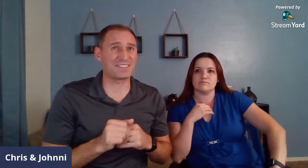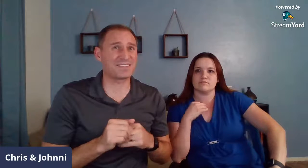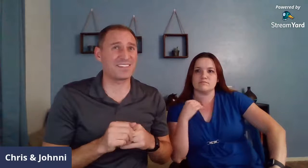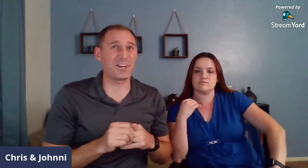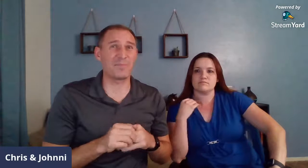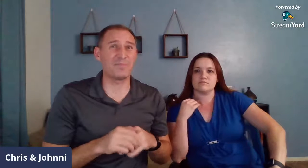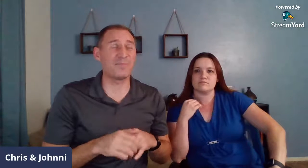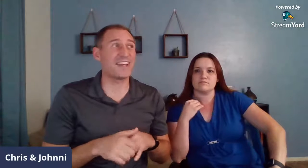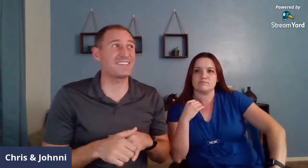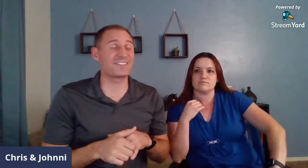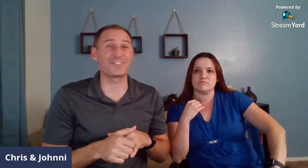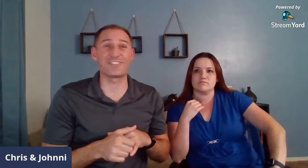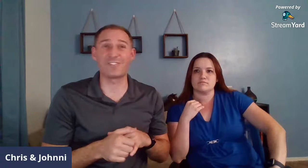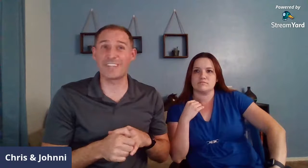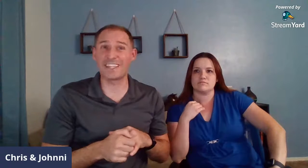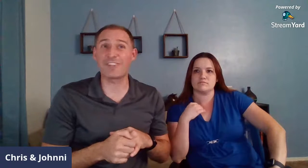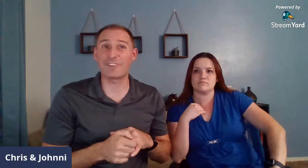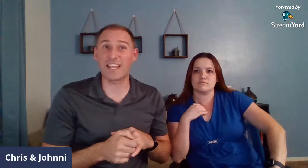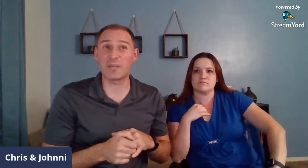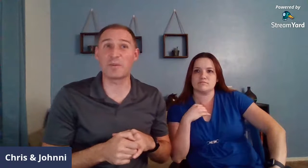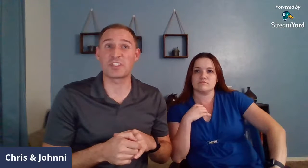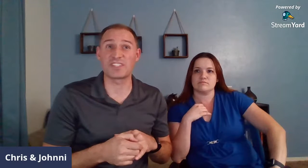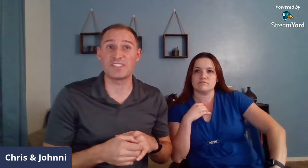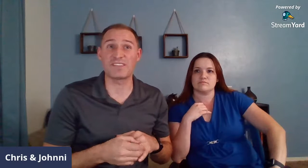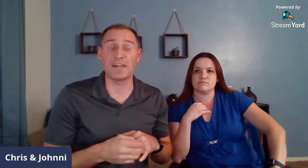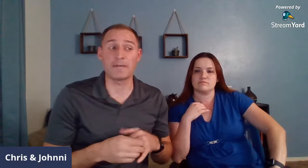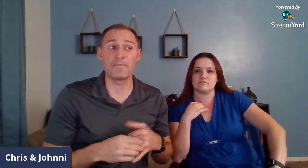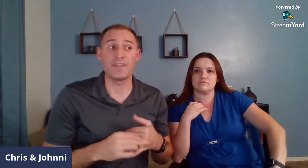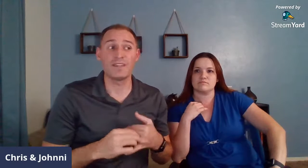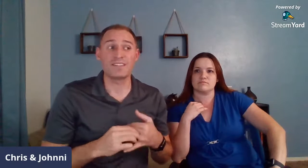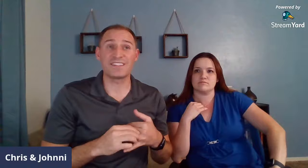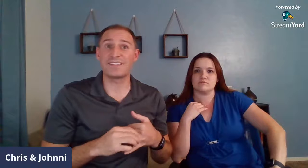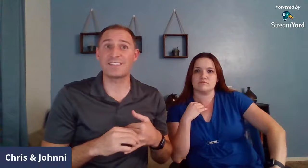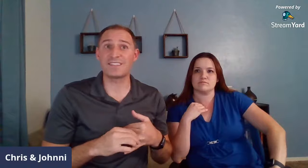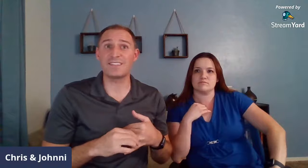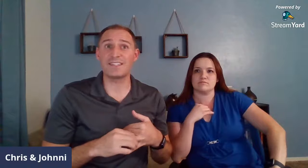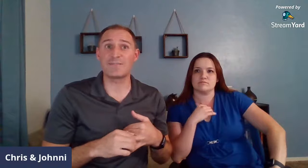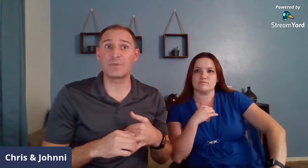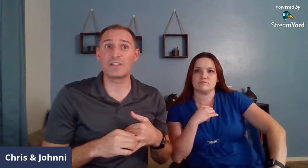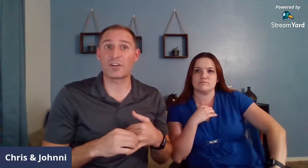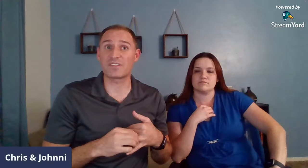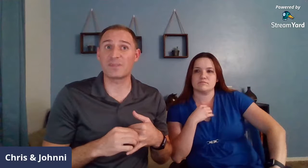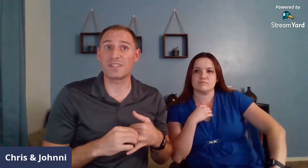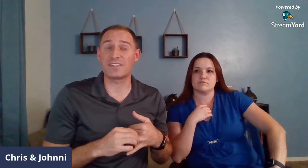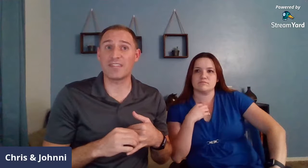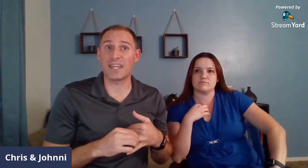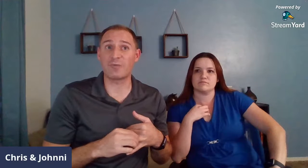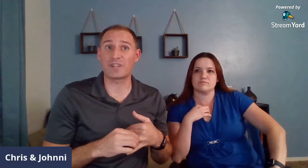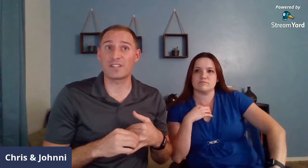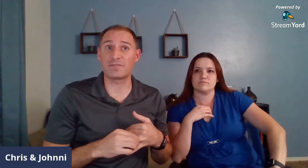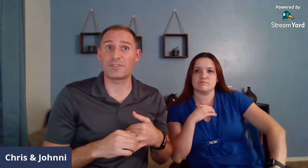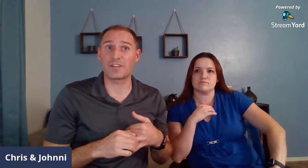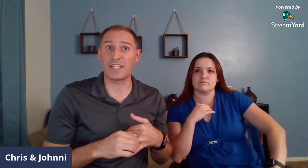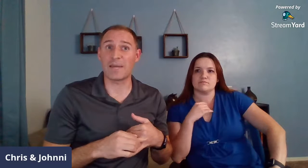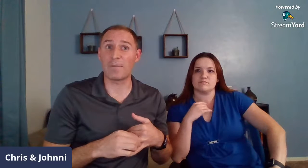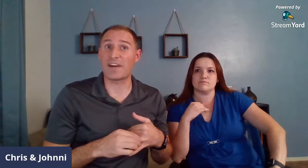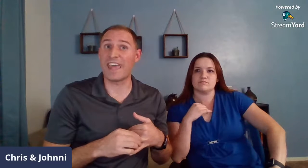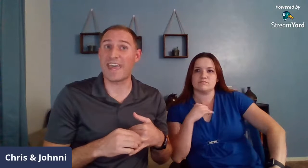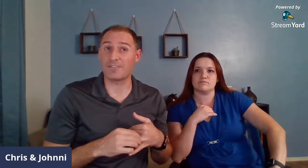Because our minds are really not reliable machines. Statistically, if we learn something today, we're going to forget about half of